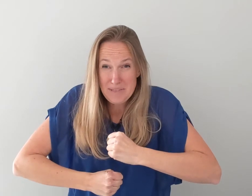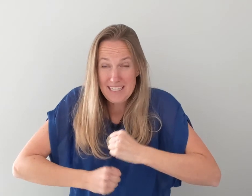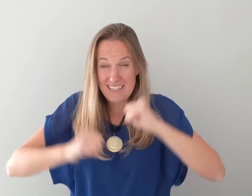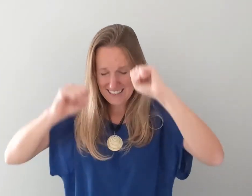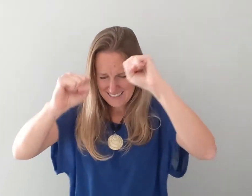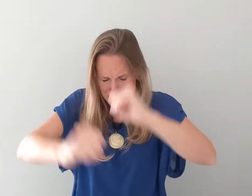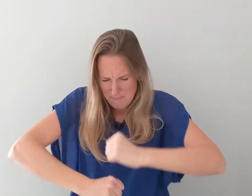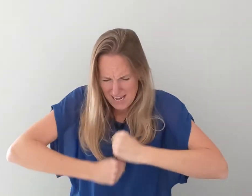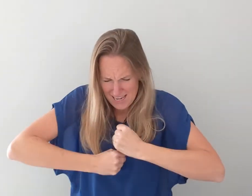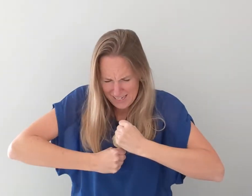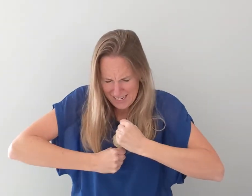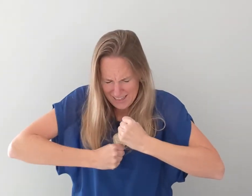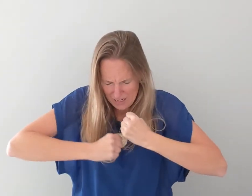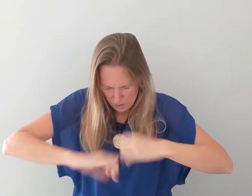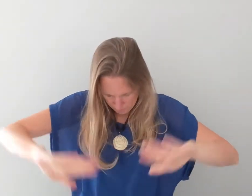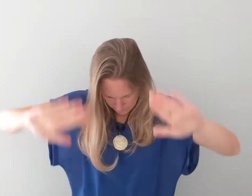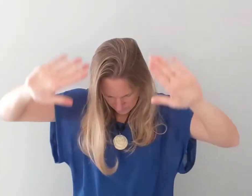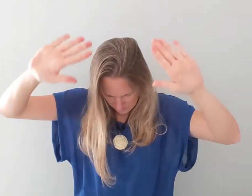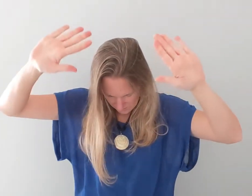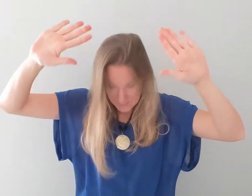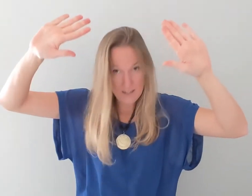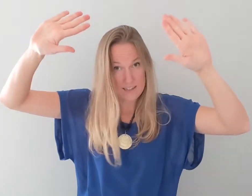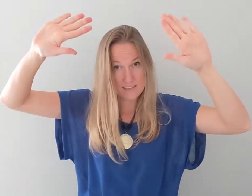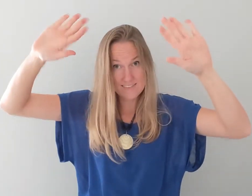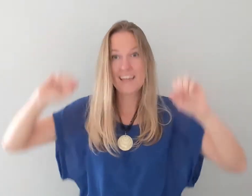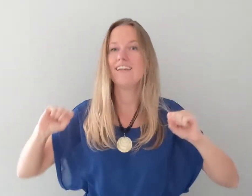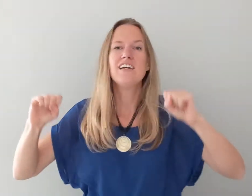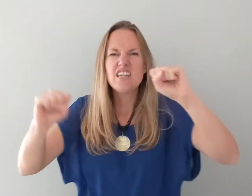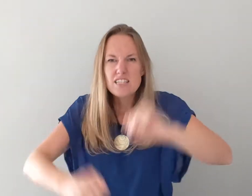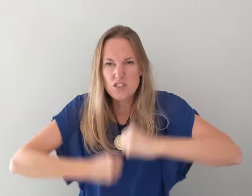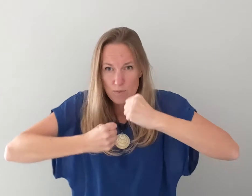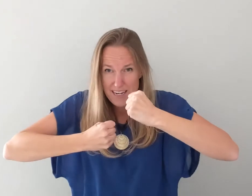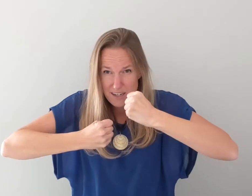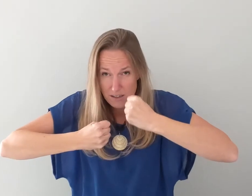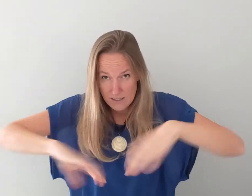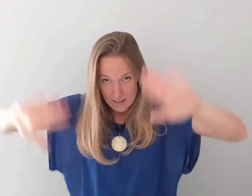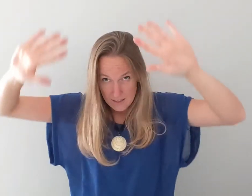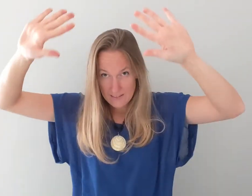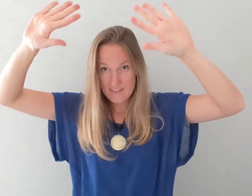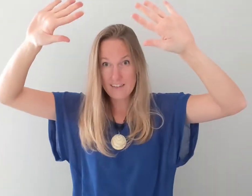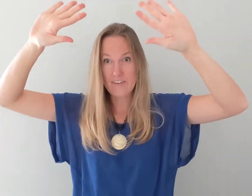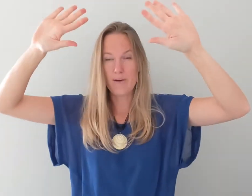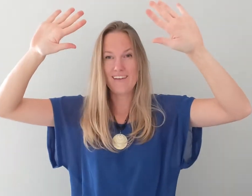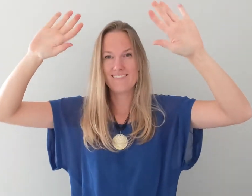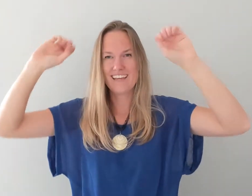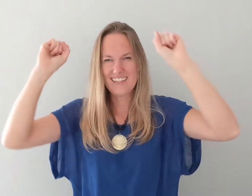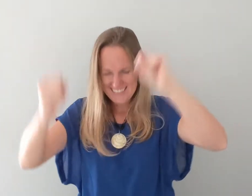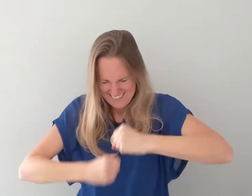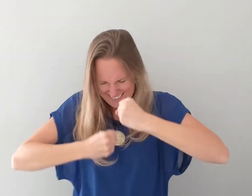in. This is mine, and then nope, I'll give it to God. Okay? Surrender, and then I'll give it away. Okay?